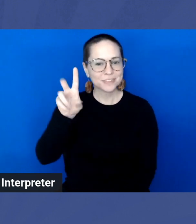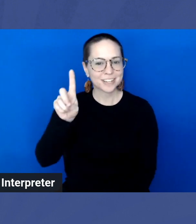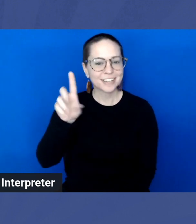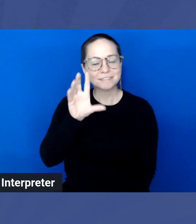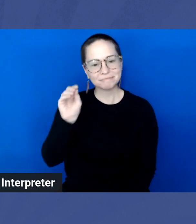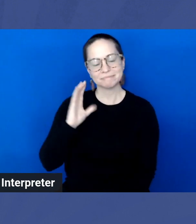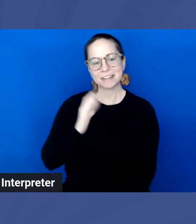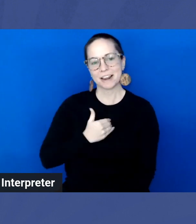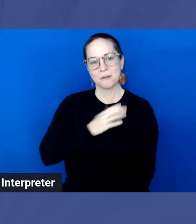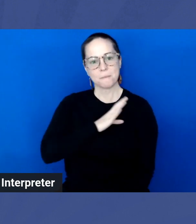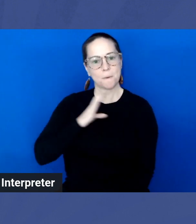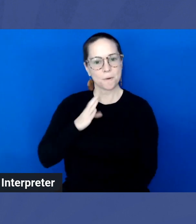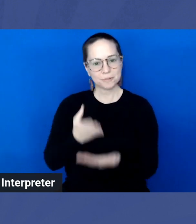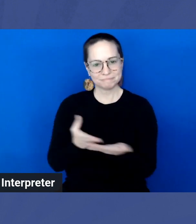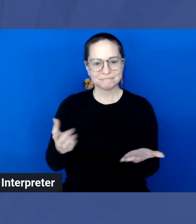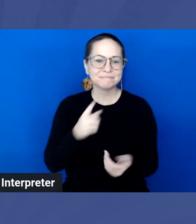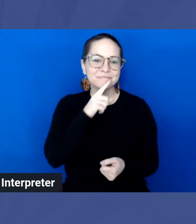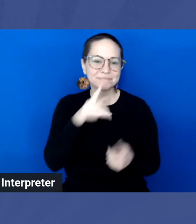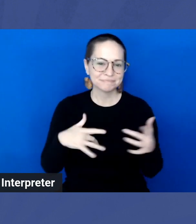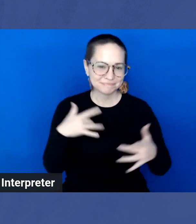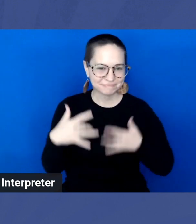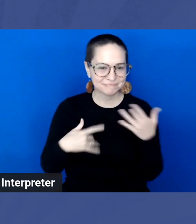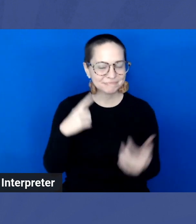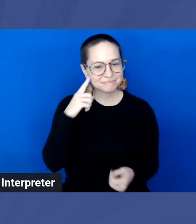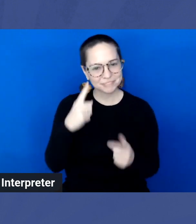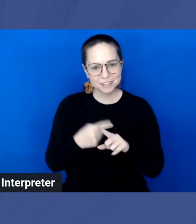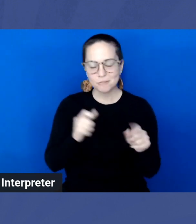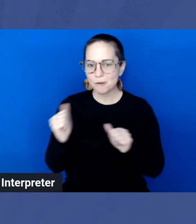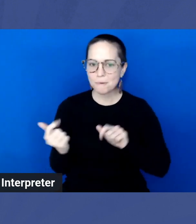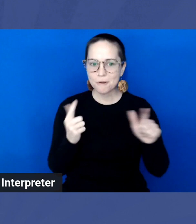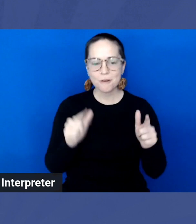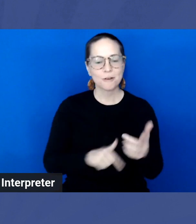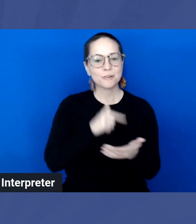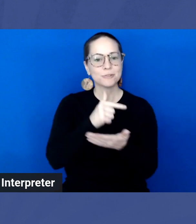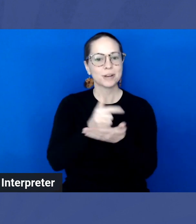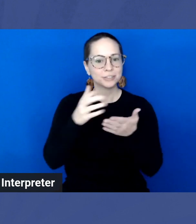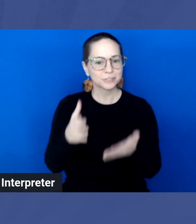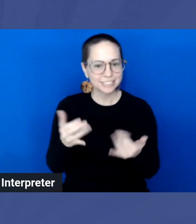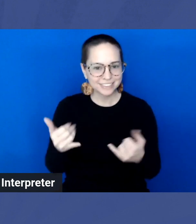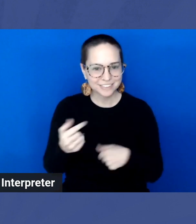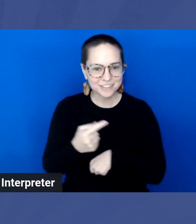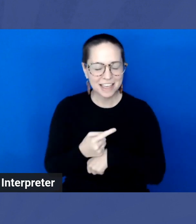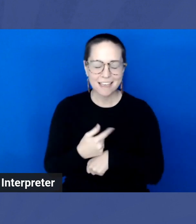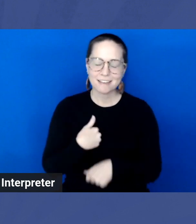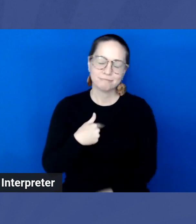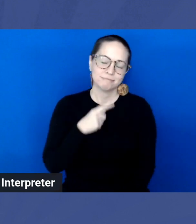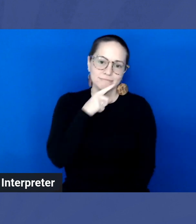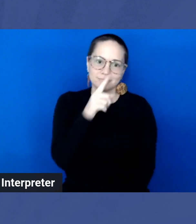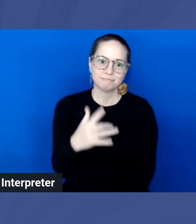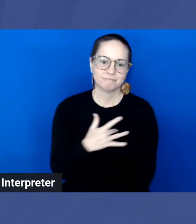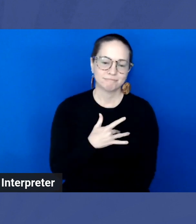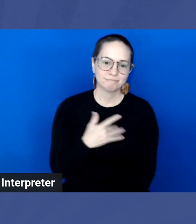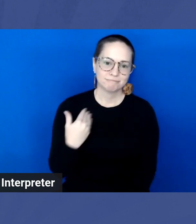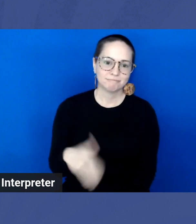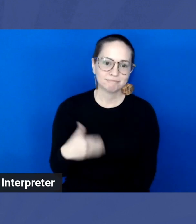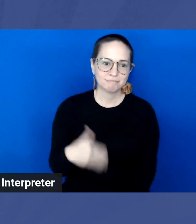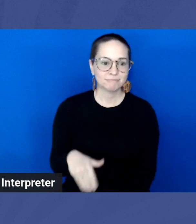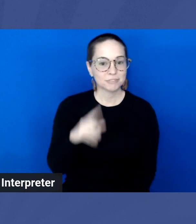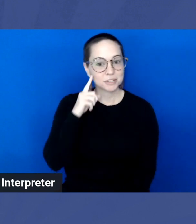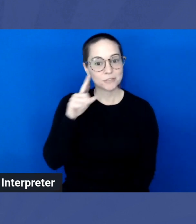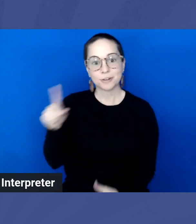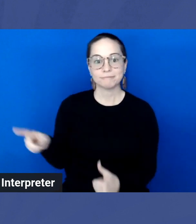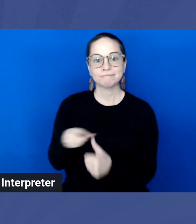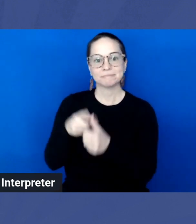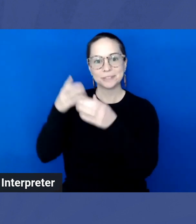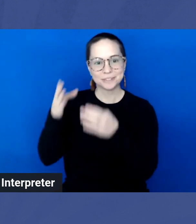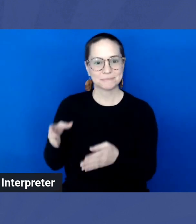members. I'm really excited to hear from all of our graduates today. I was exceptionally moved by the first Spokes Hub graduation